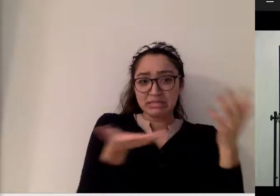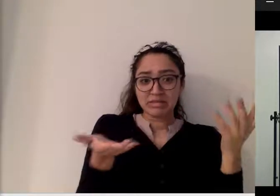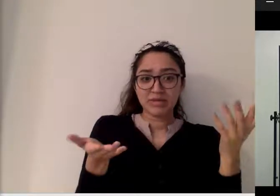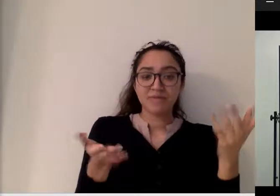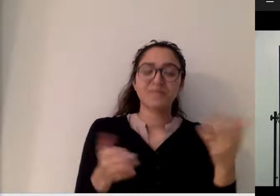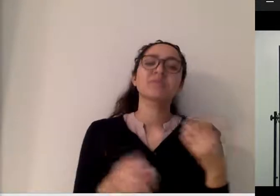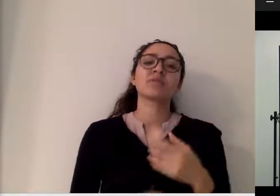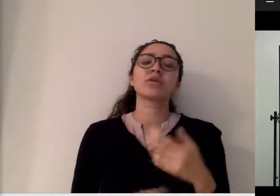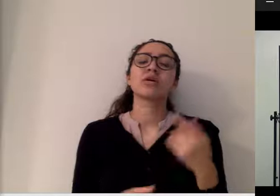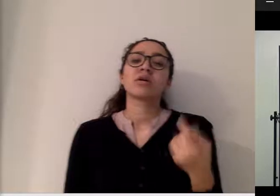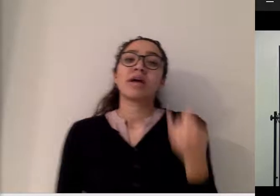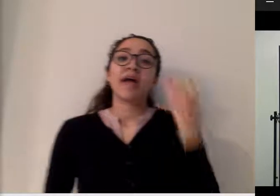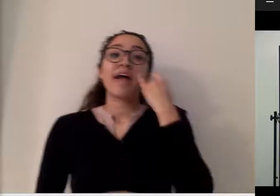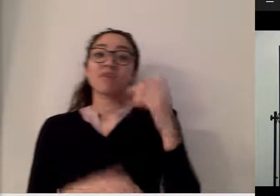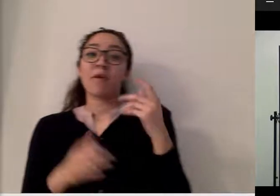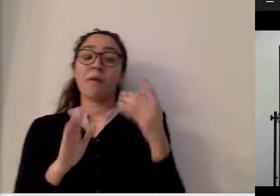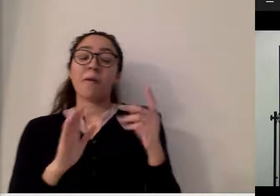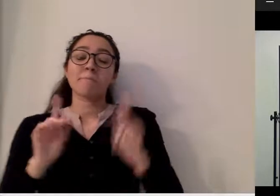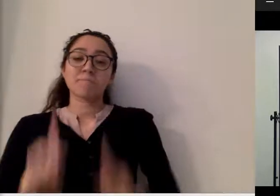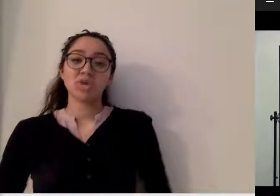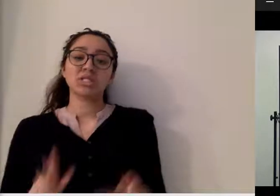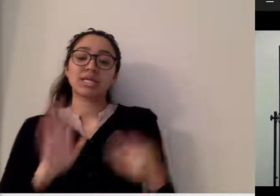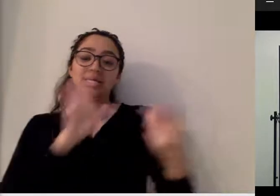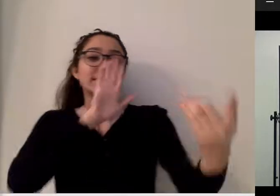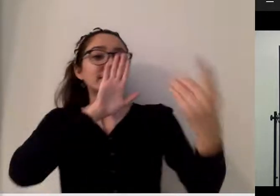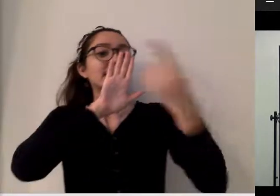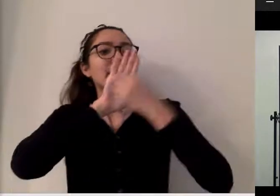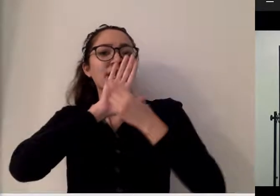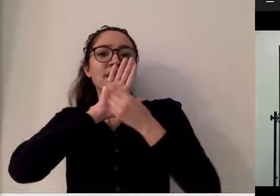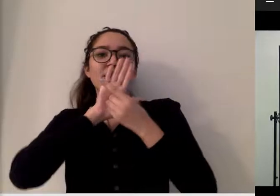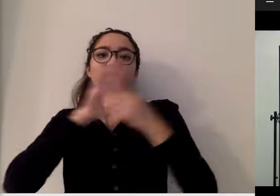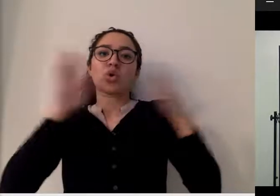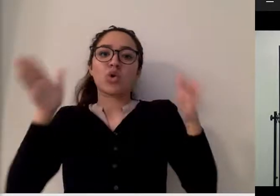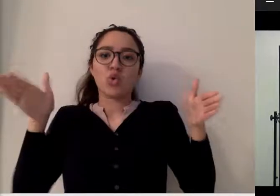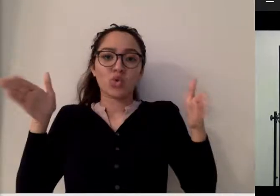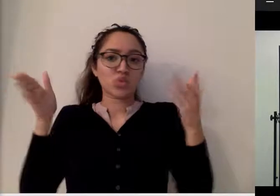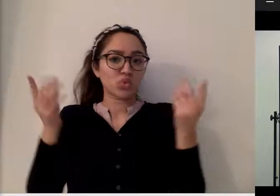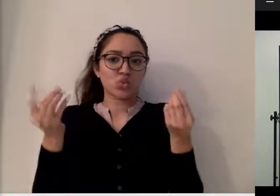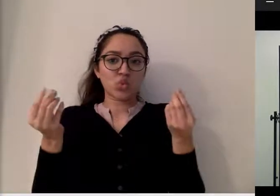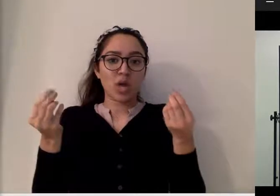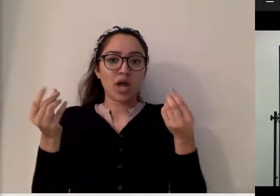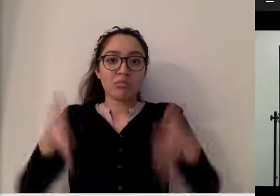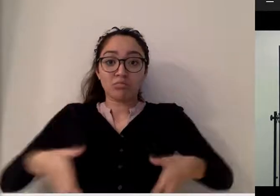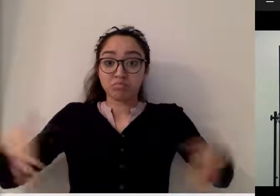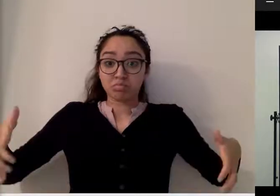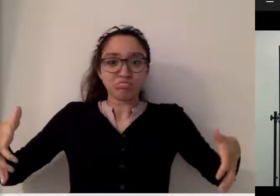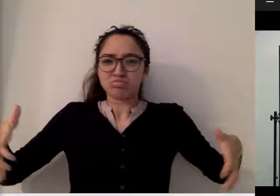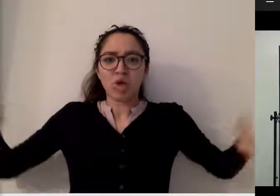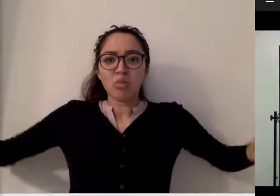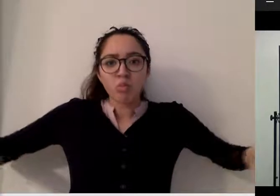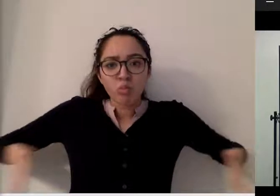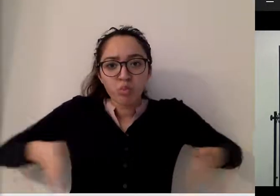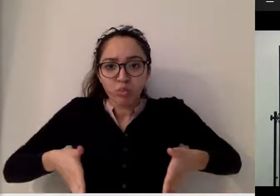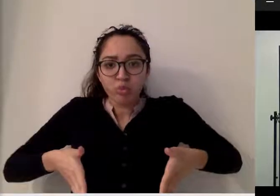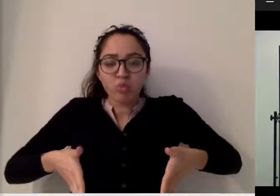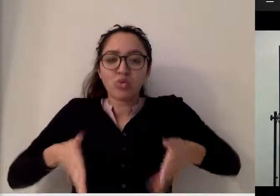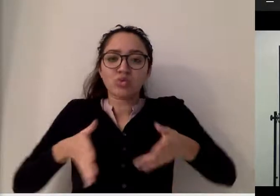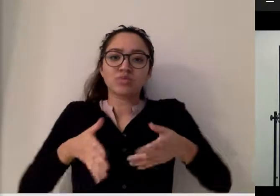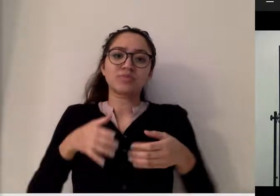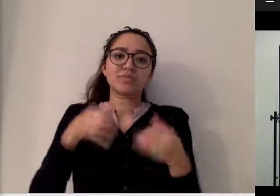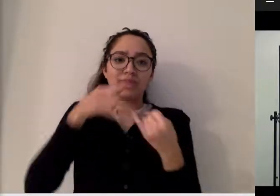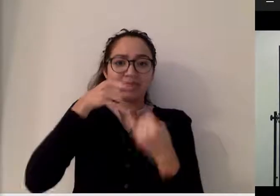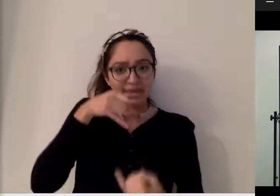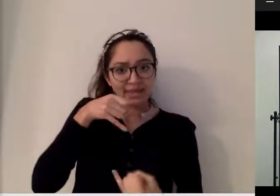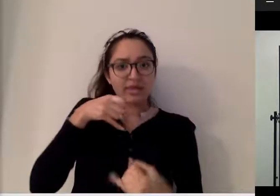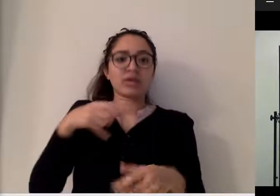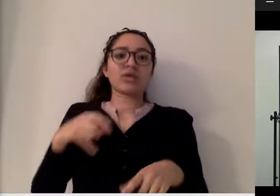lot of weight, what happens to their body? It shrinks, right? That's what you're trying to do. Now, I just got through telling you that the